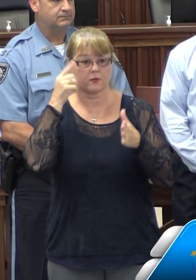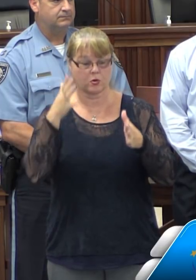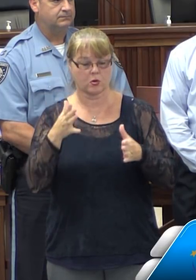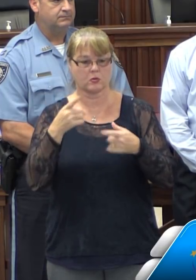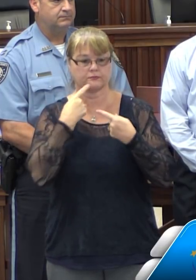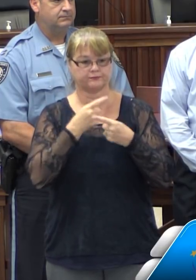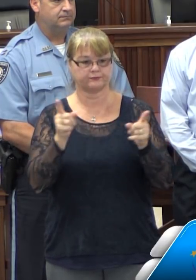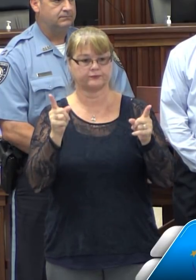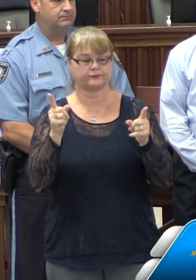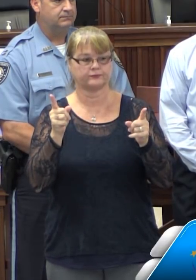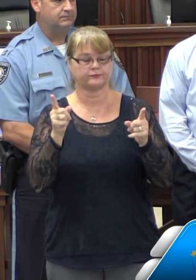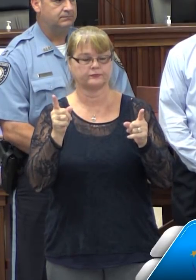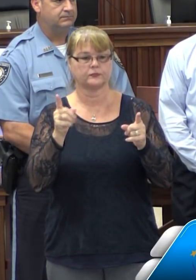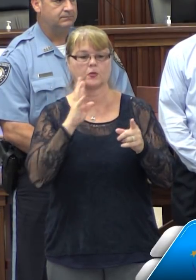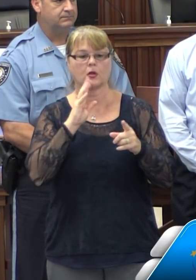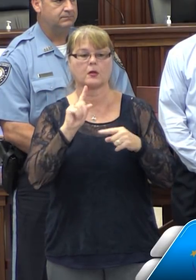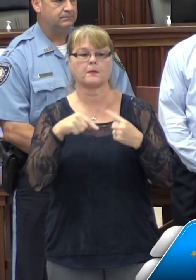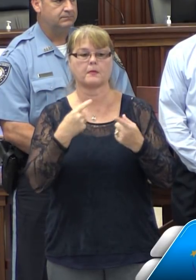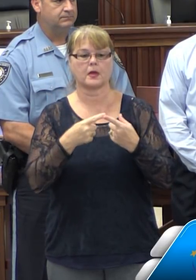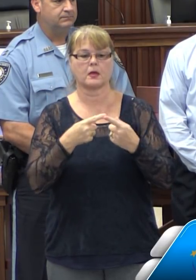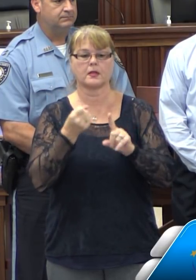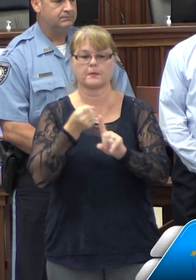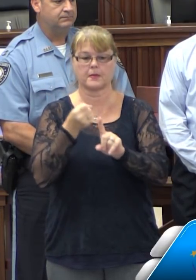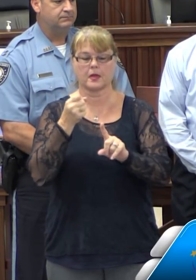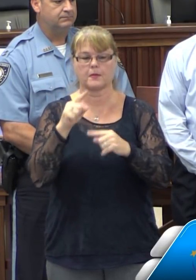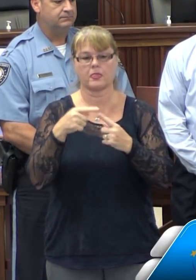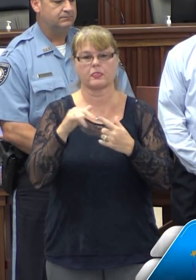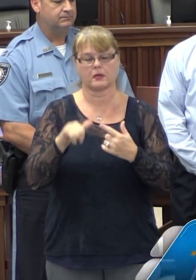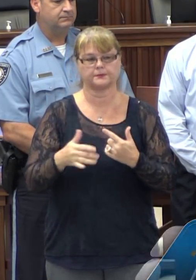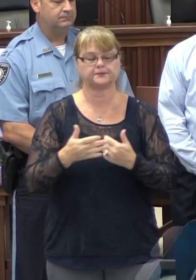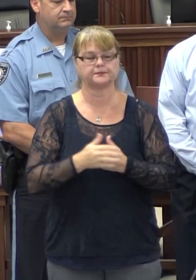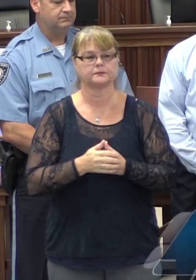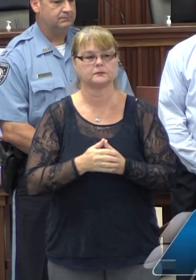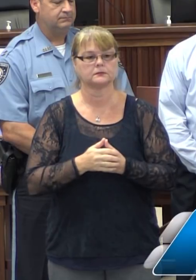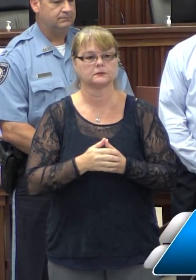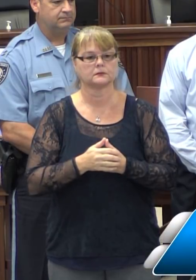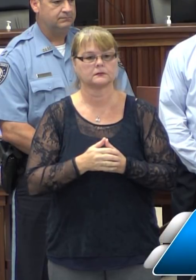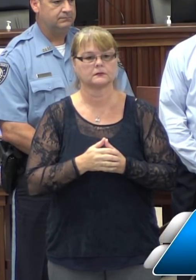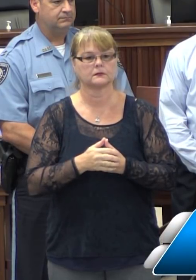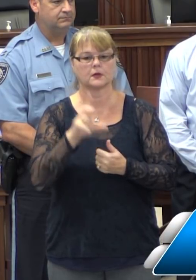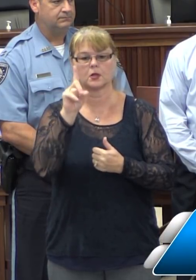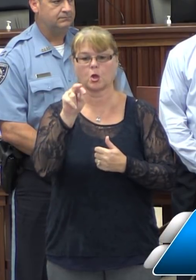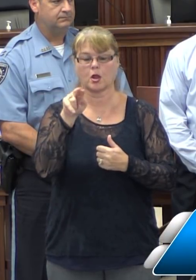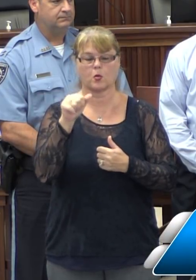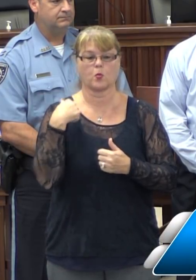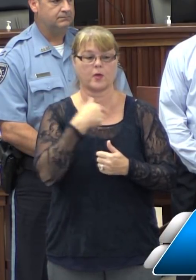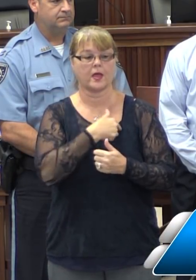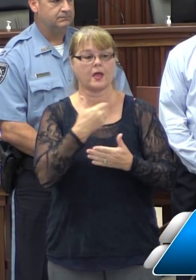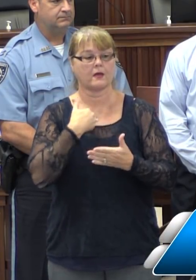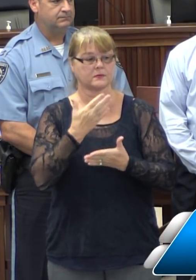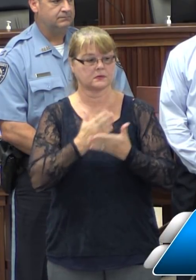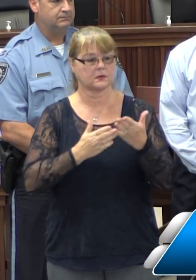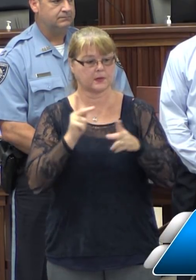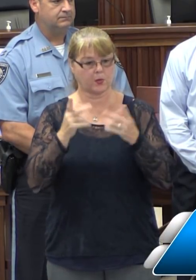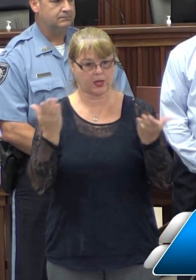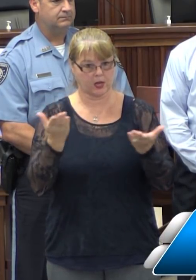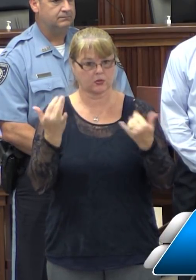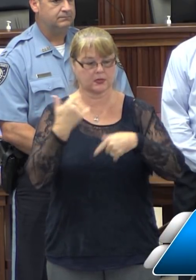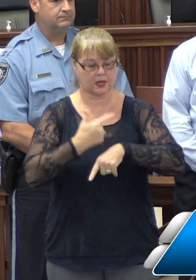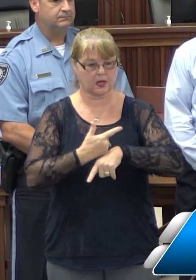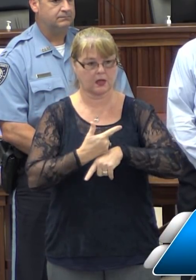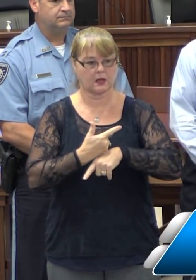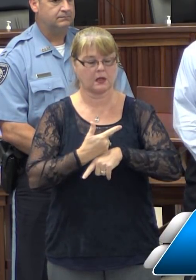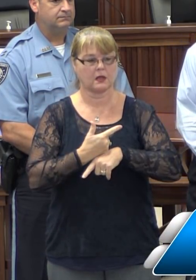declaration a while ago, and I want to talk about the impacts of that. And I know we do have some municipal folks here